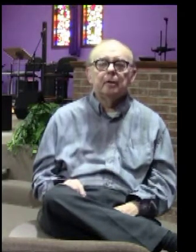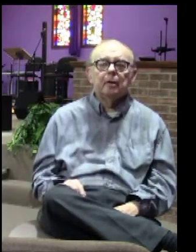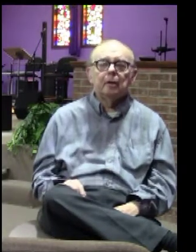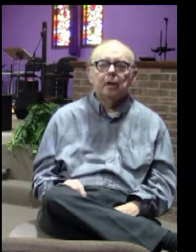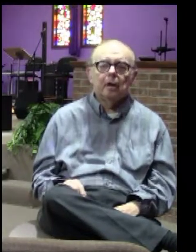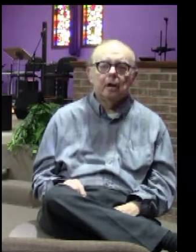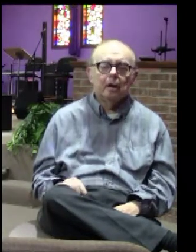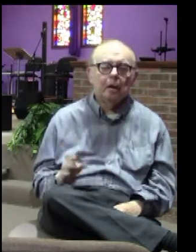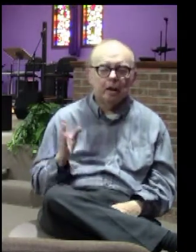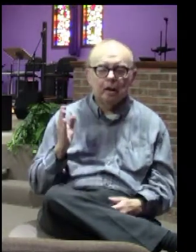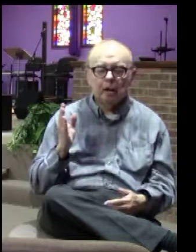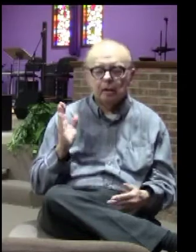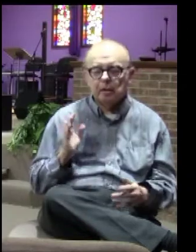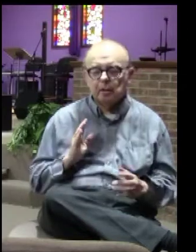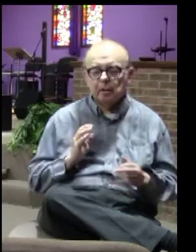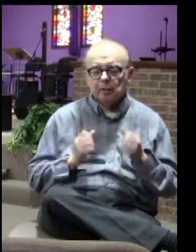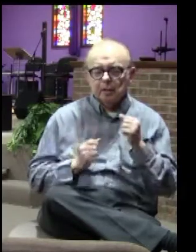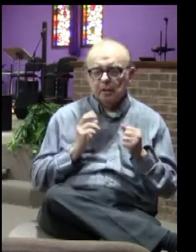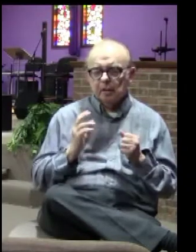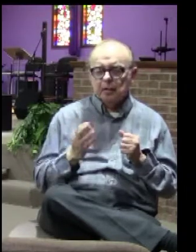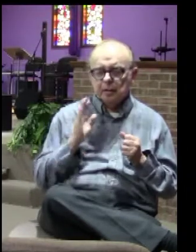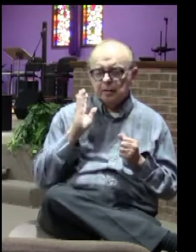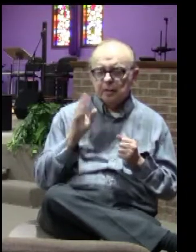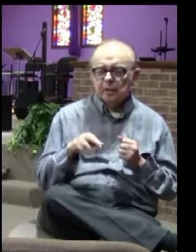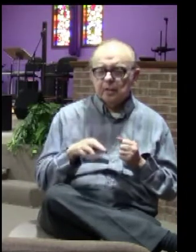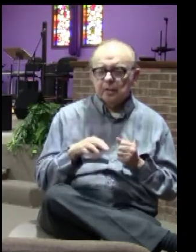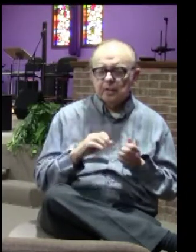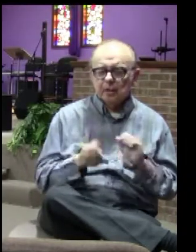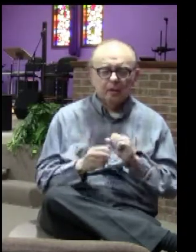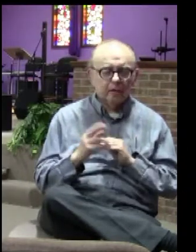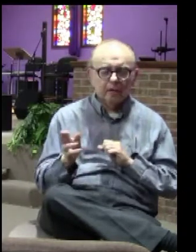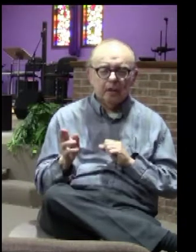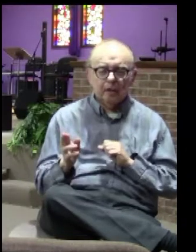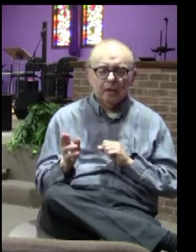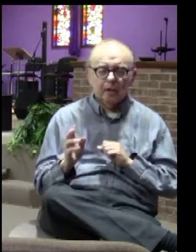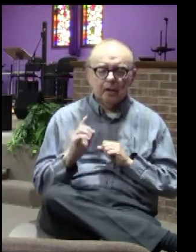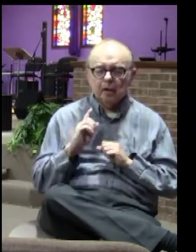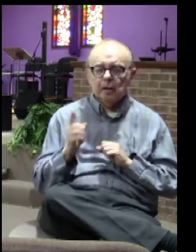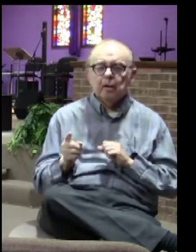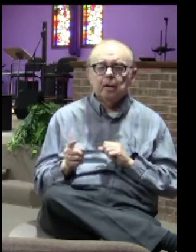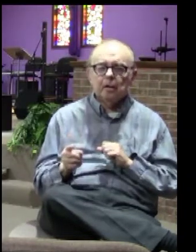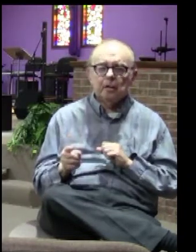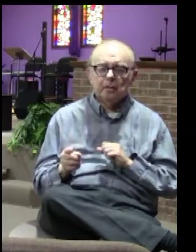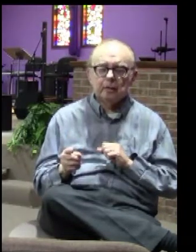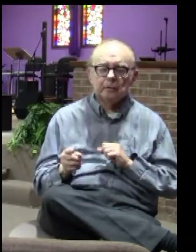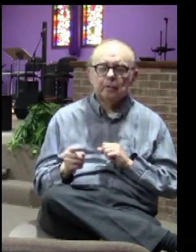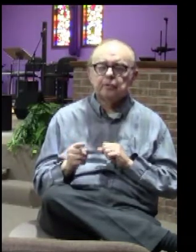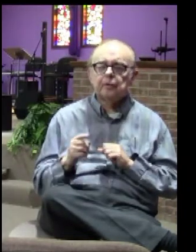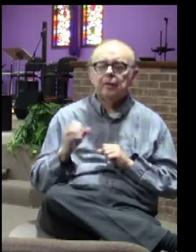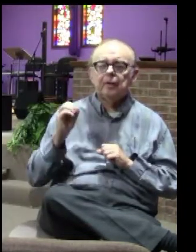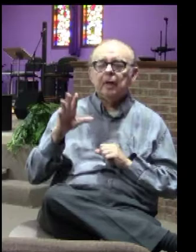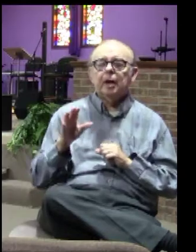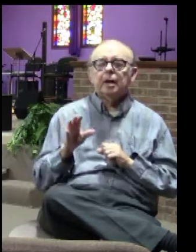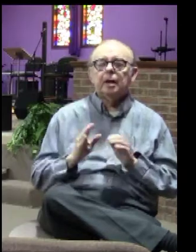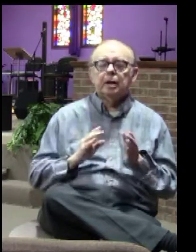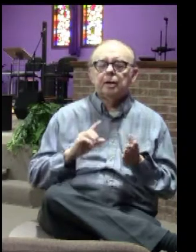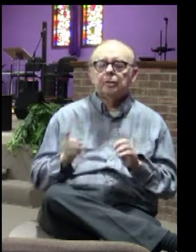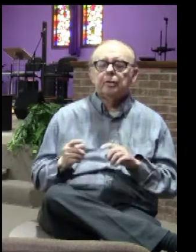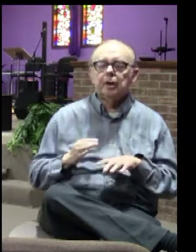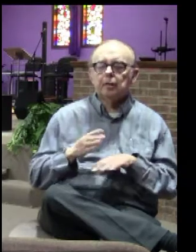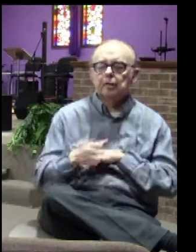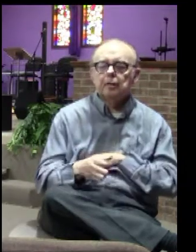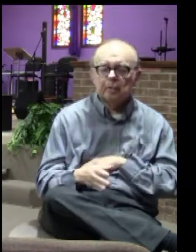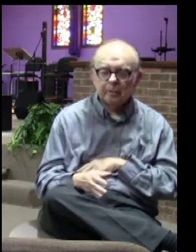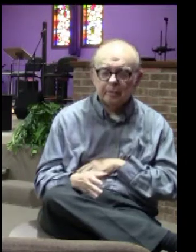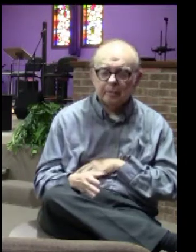Okay, so you're coming up Briel, and you know how you got to turn. I don't go up to the light. I turn and I go across, right? Okay,